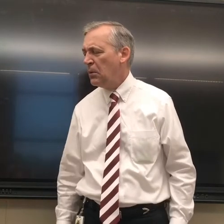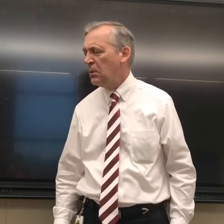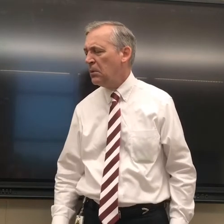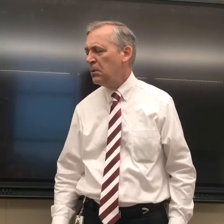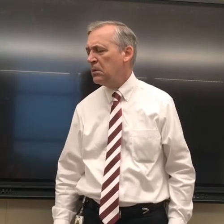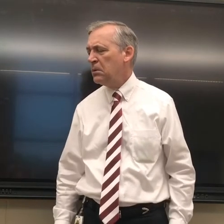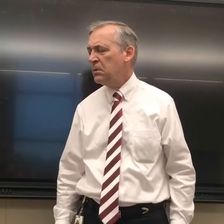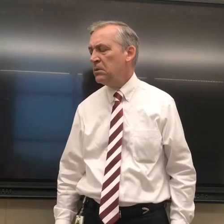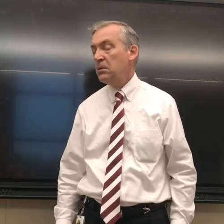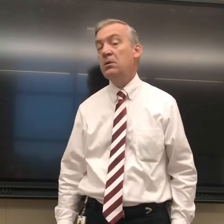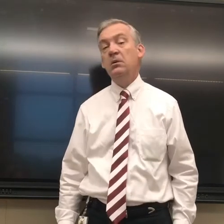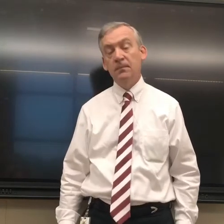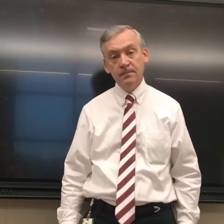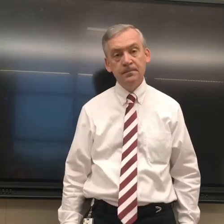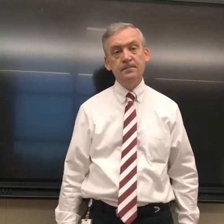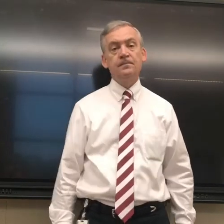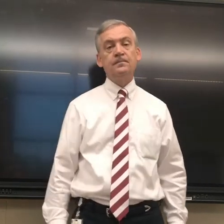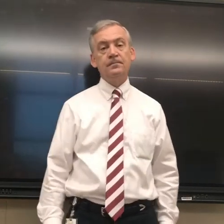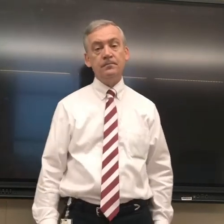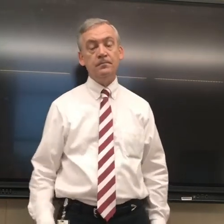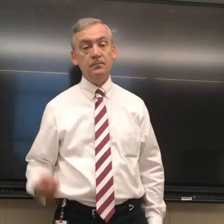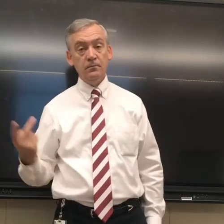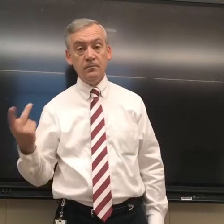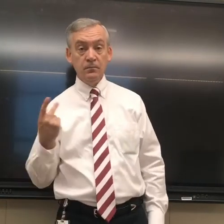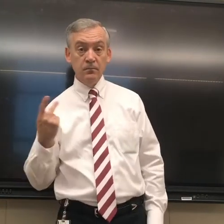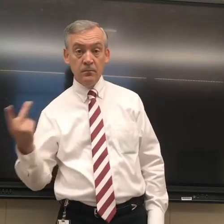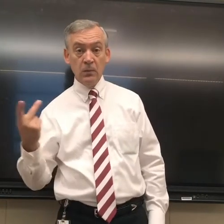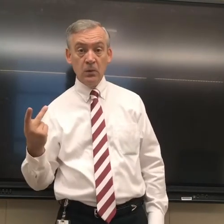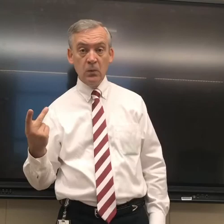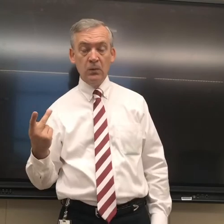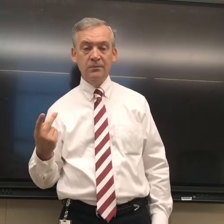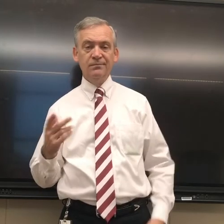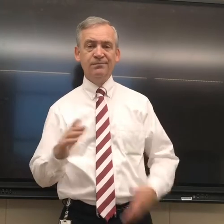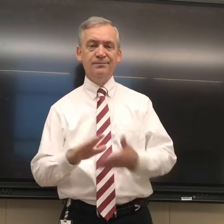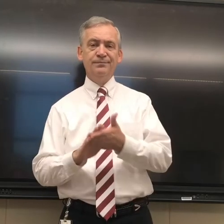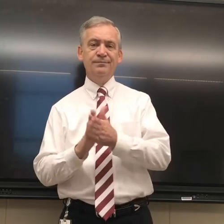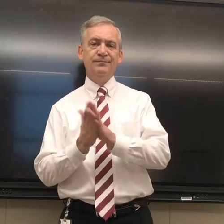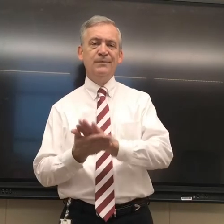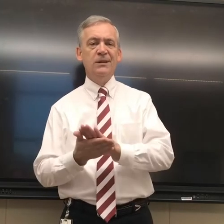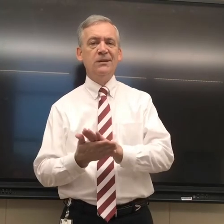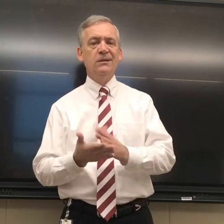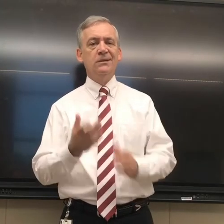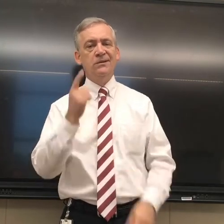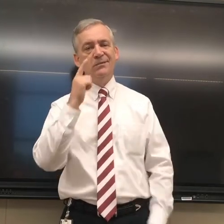The truth was that we were becoming tired of the formlessness of our summer days.